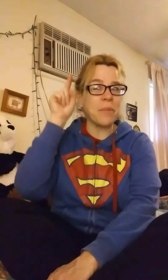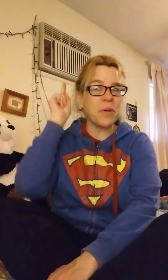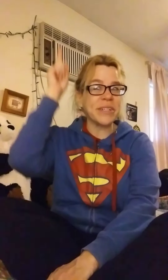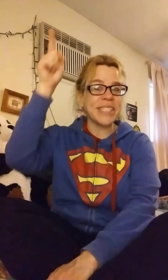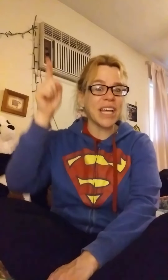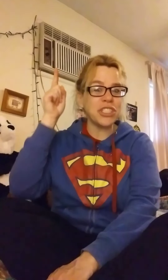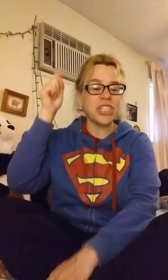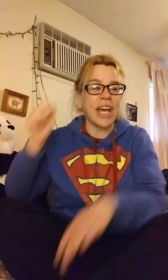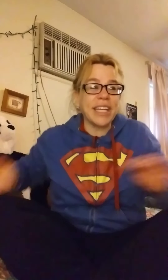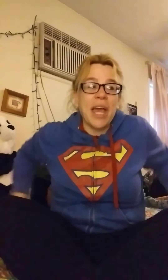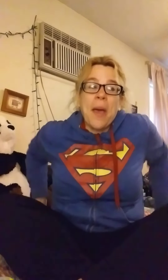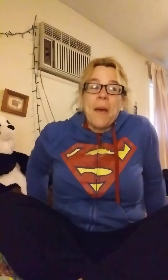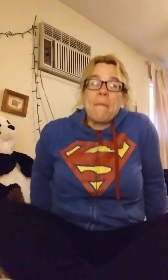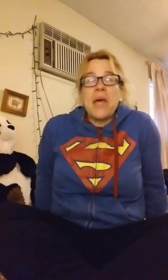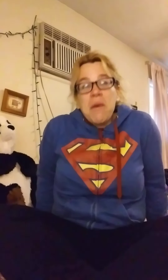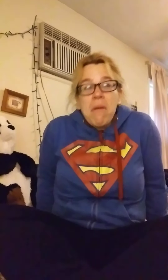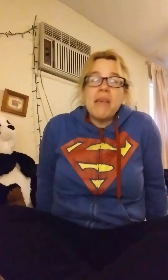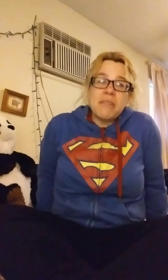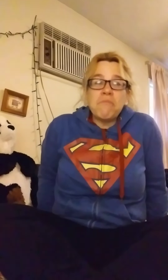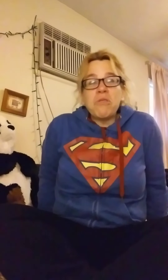more sunshine, maybe some more